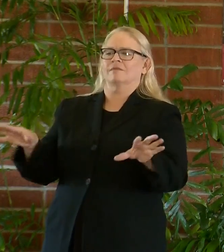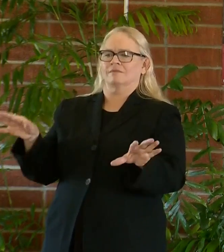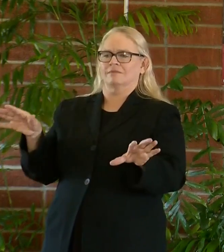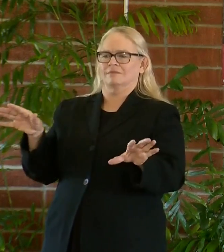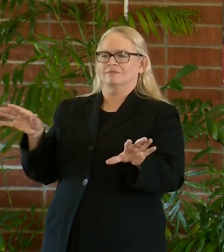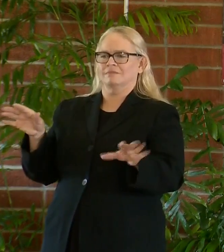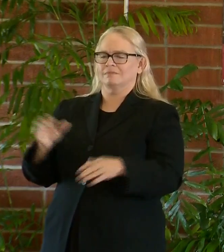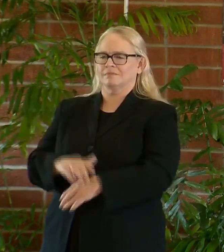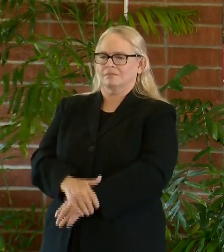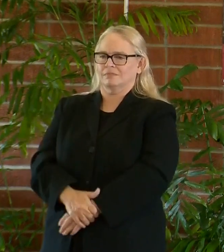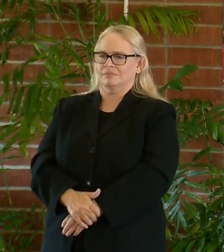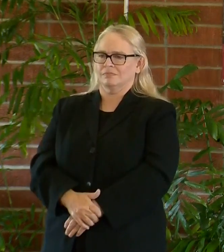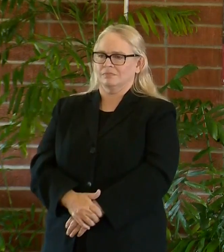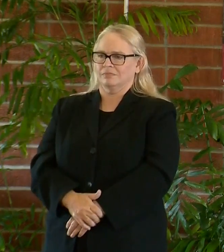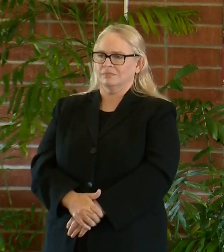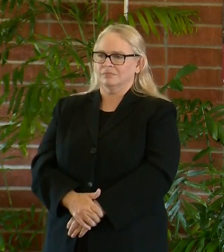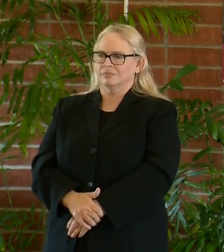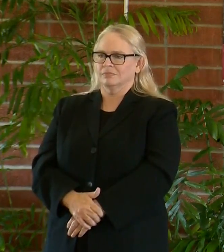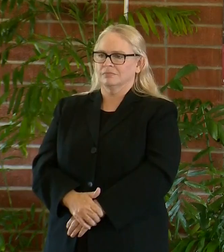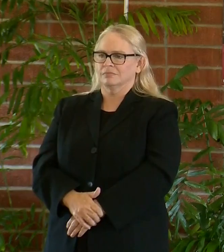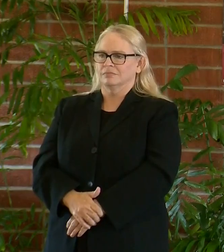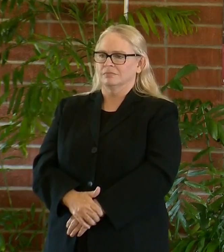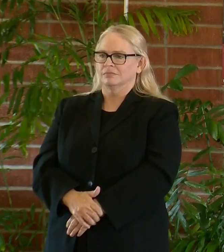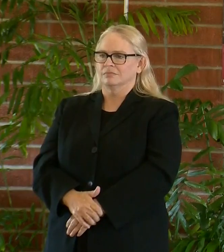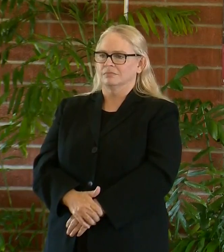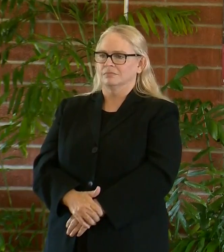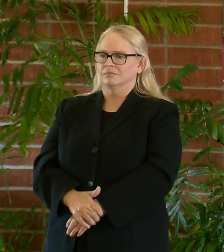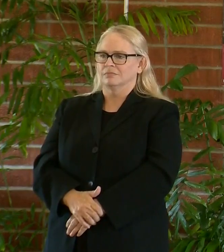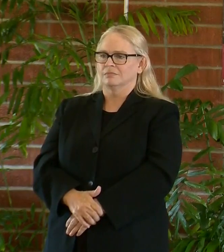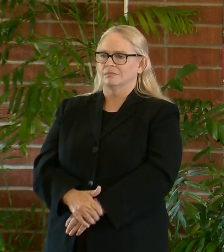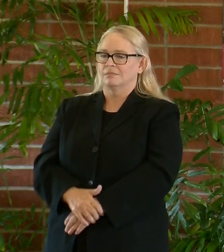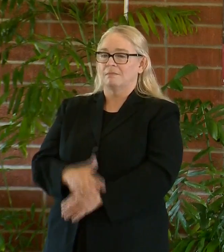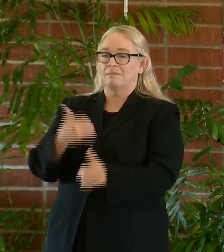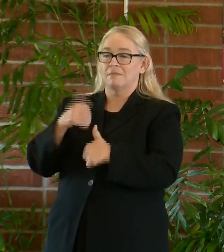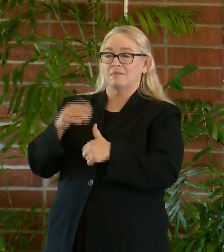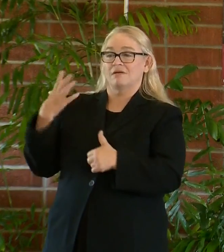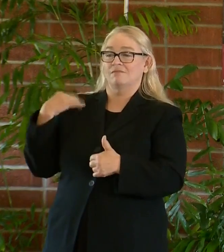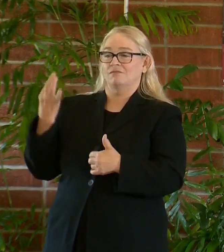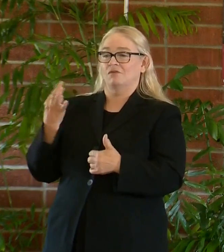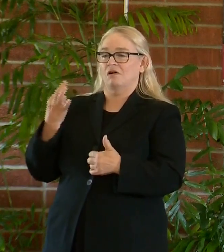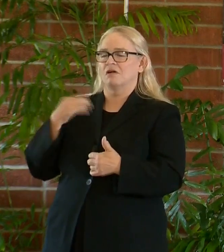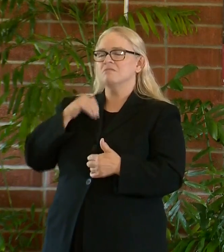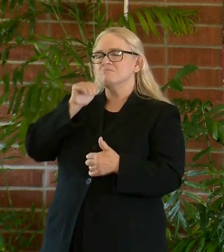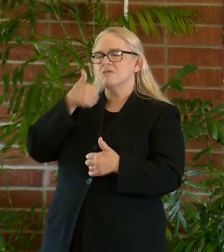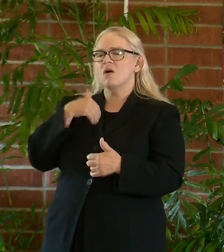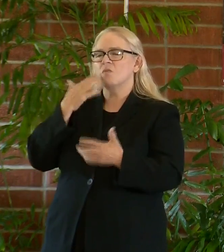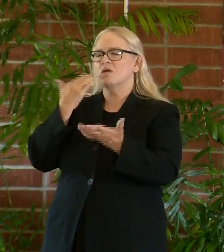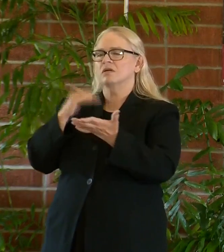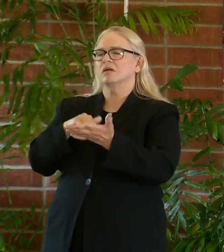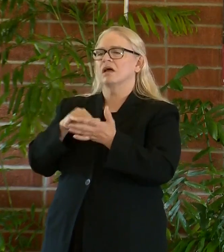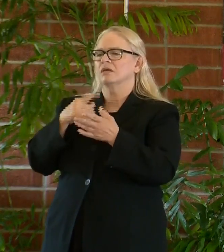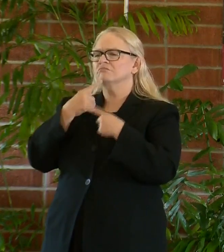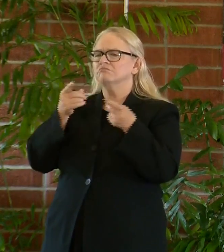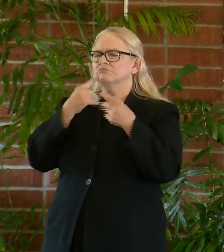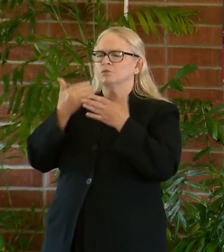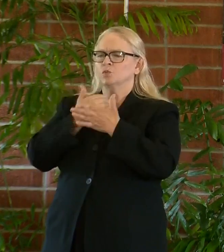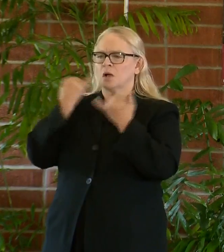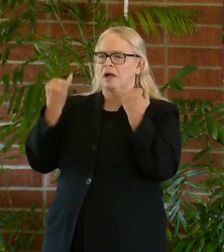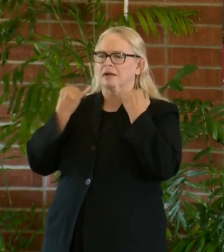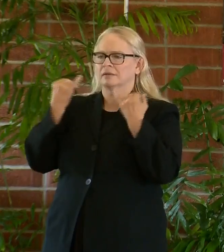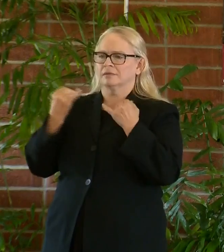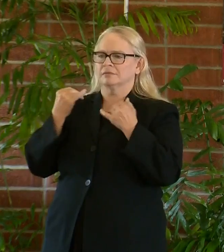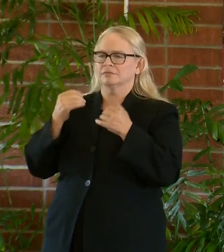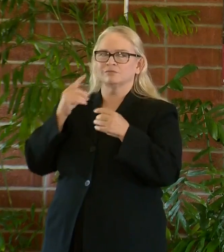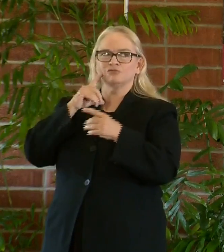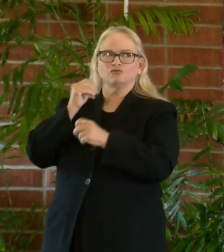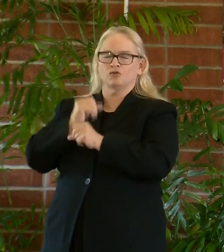And as I previewed on Friday, tomorrow we'll be announcing some new innovation, or these strategies for innovation in the testing